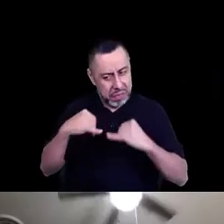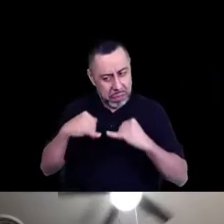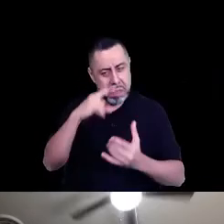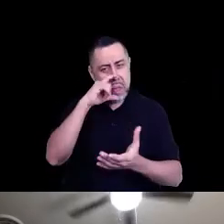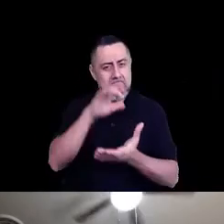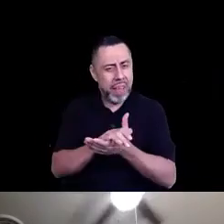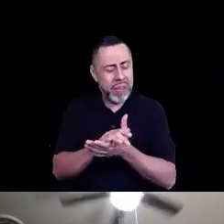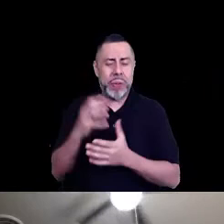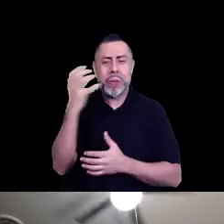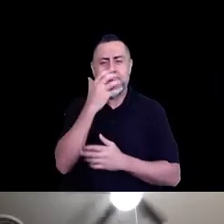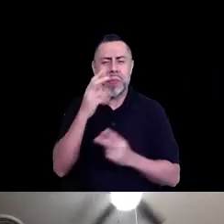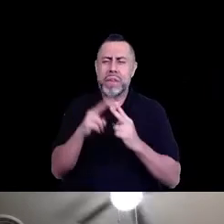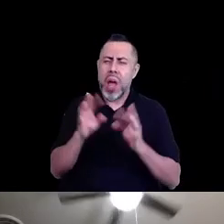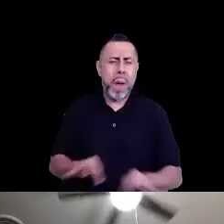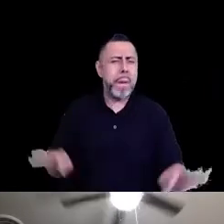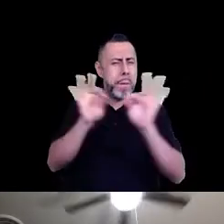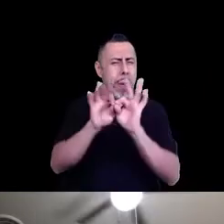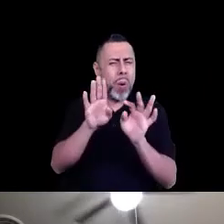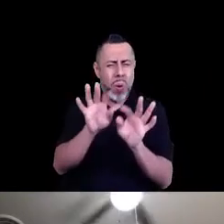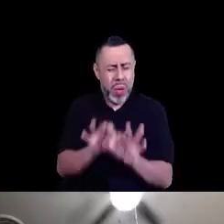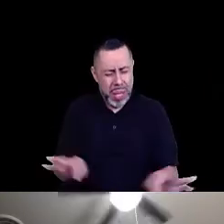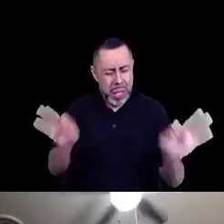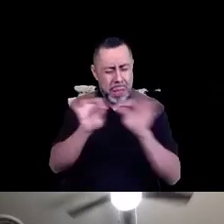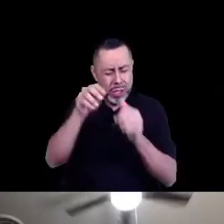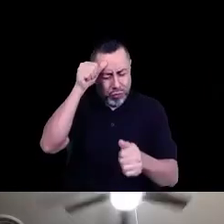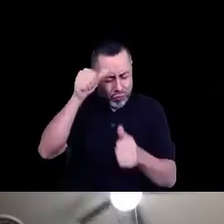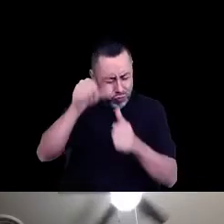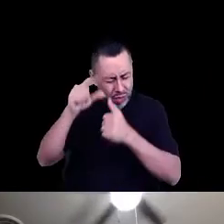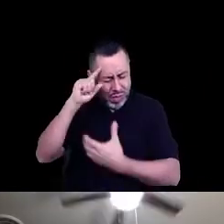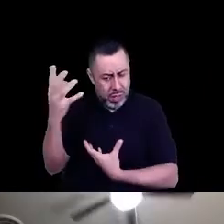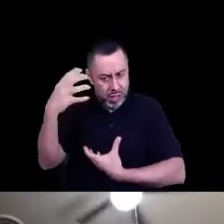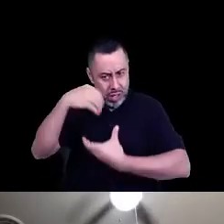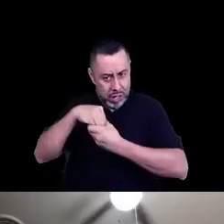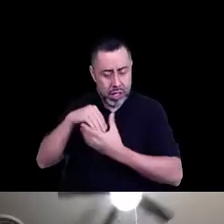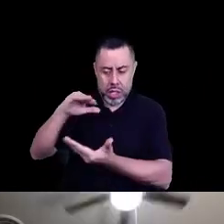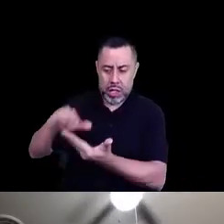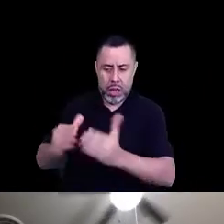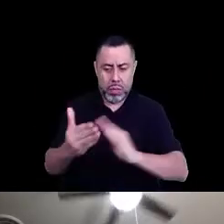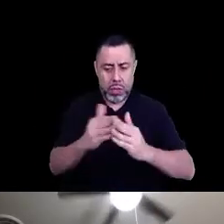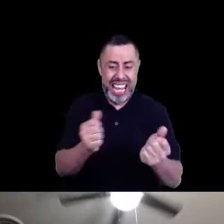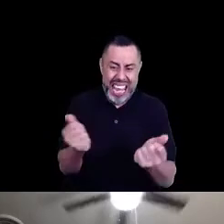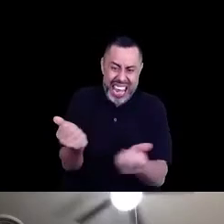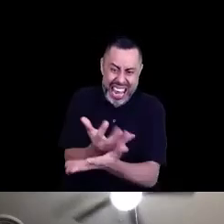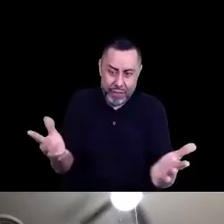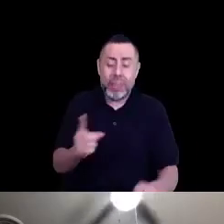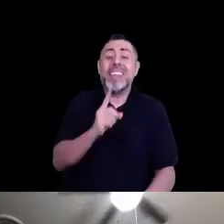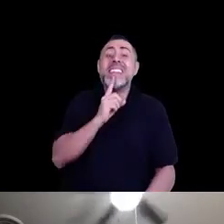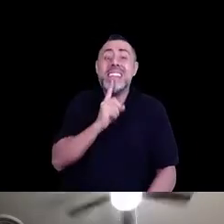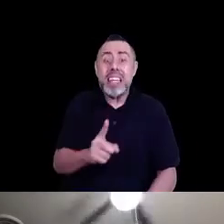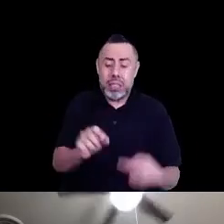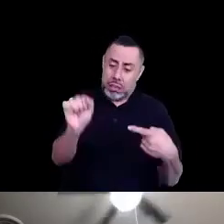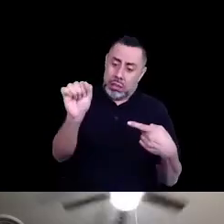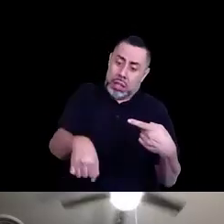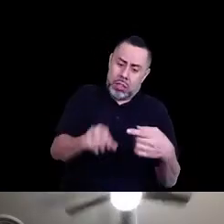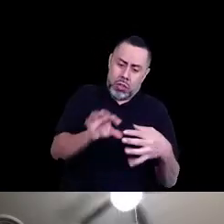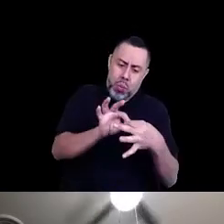very important to think about that the community and everything is having a relationship to everything, but also,